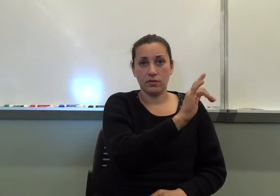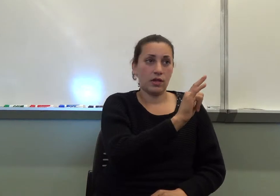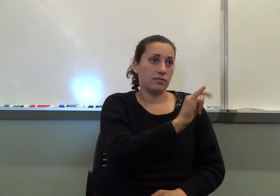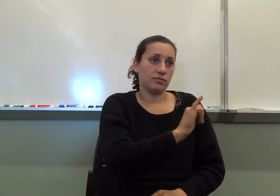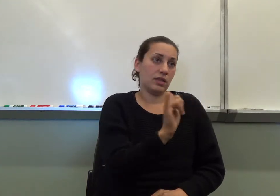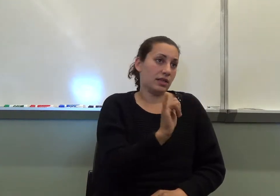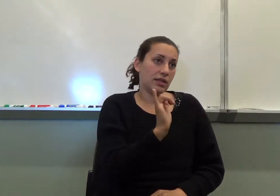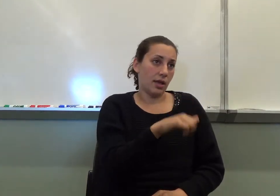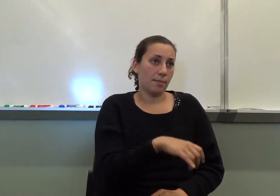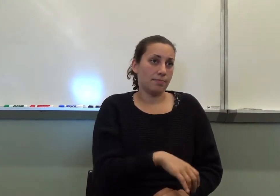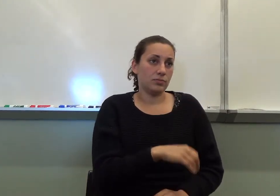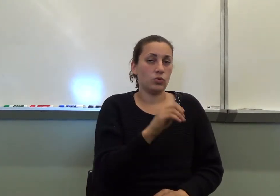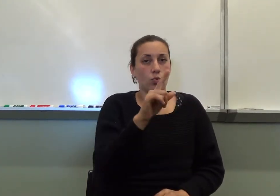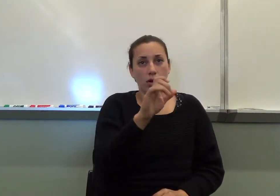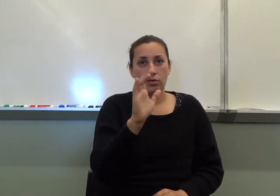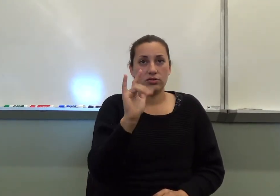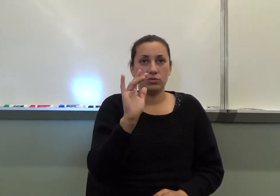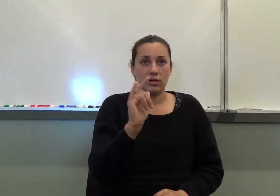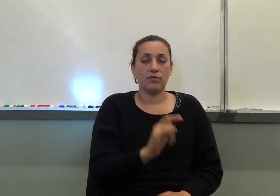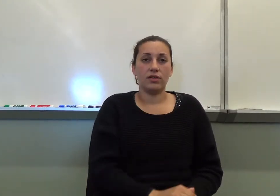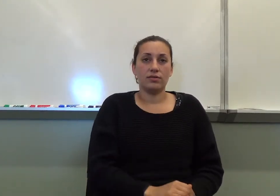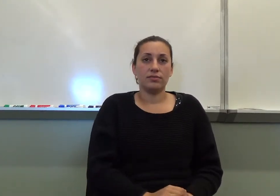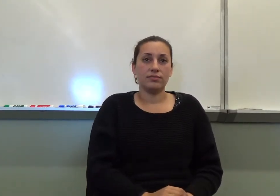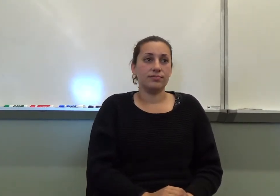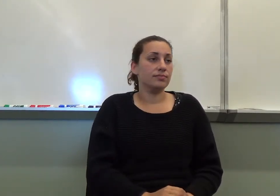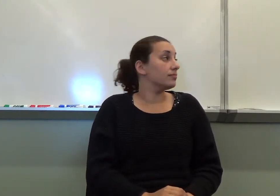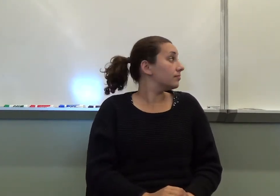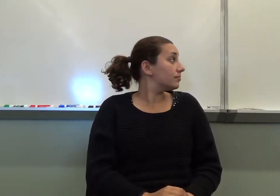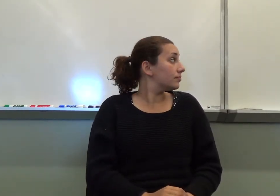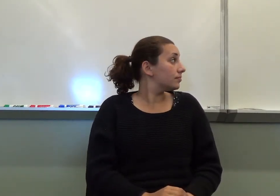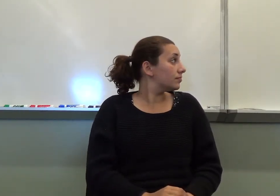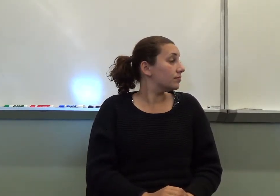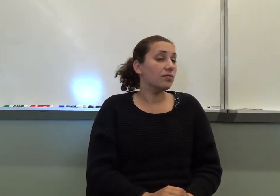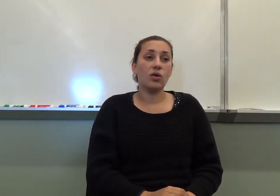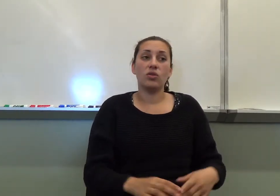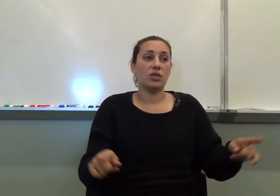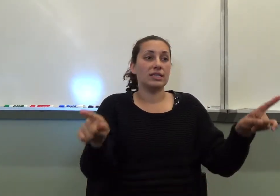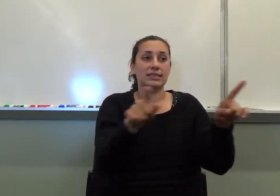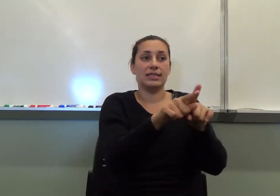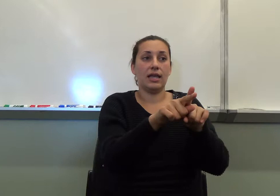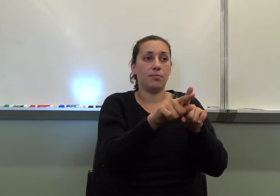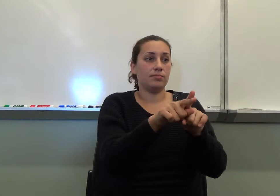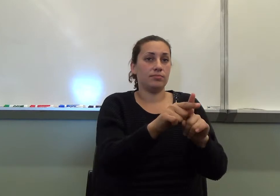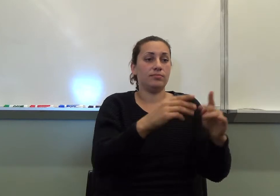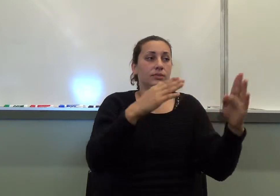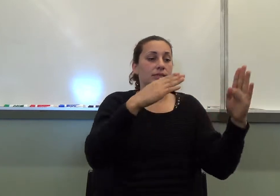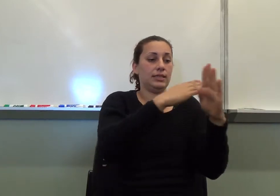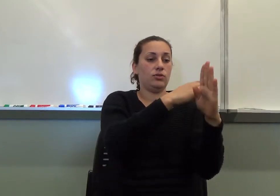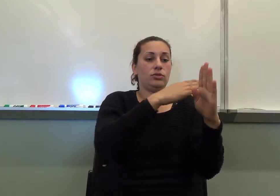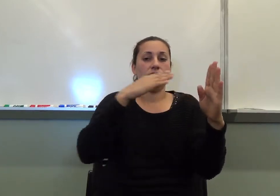is 125. So these are two identical intersections in terms of the angles.